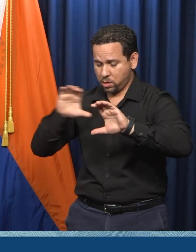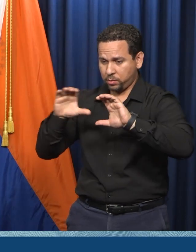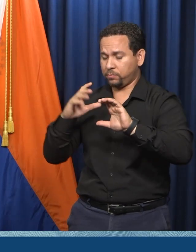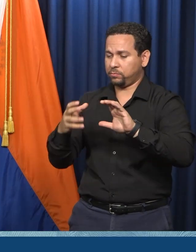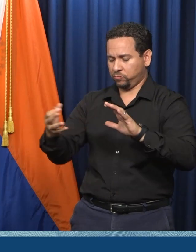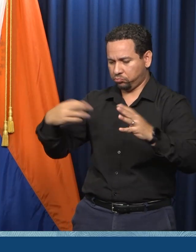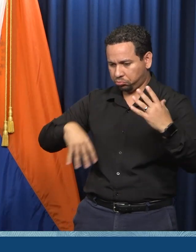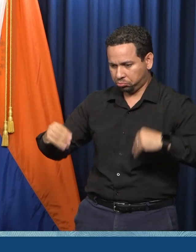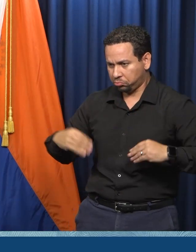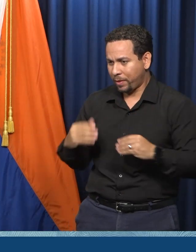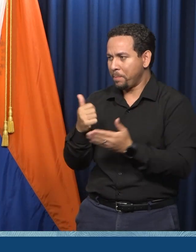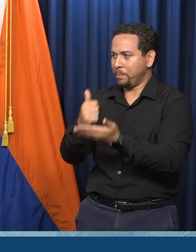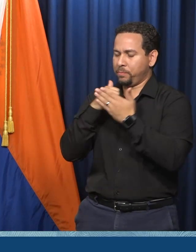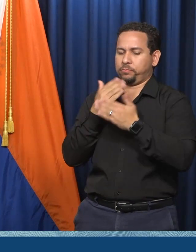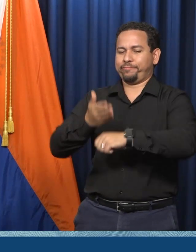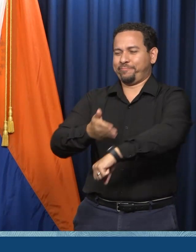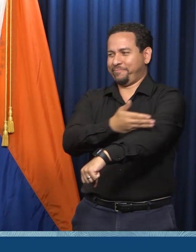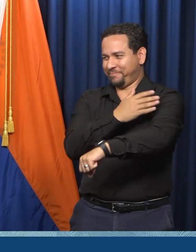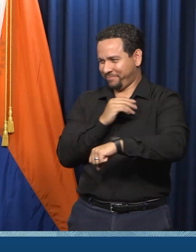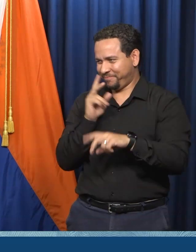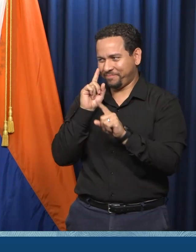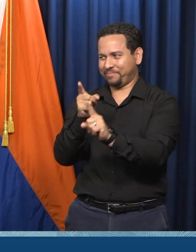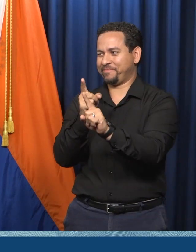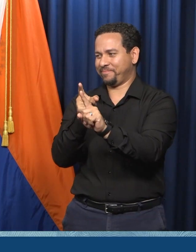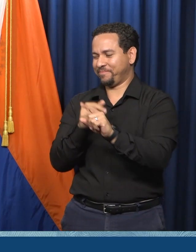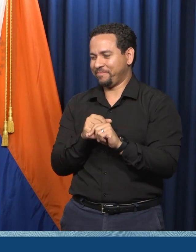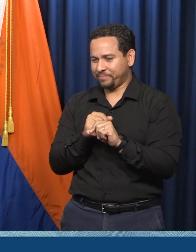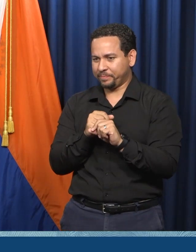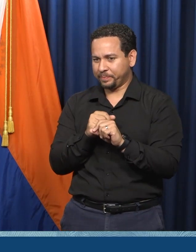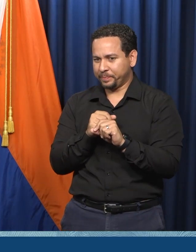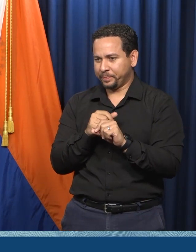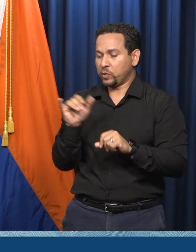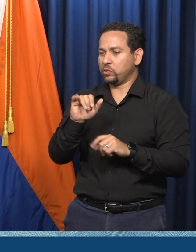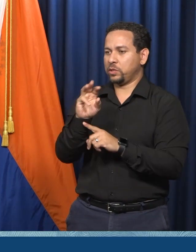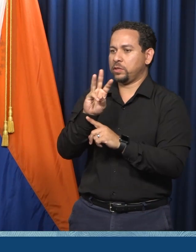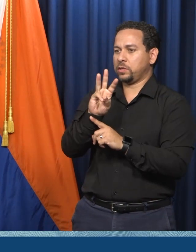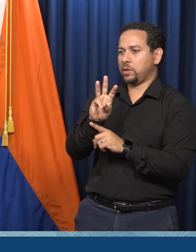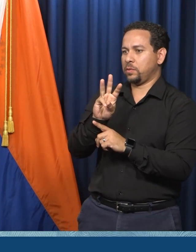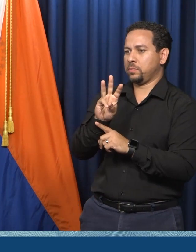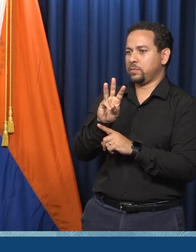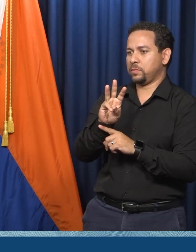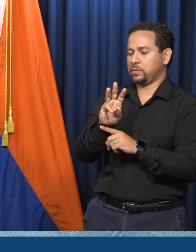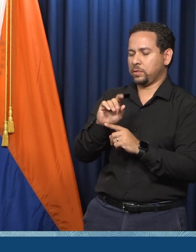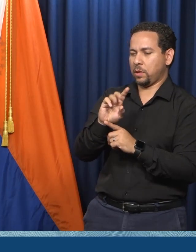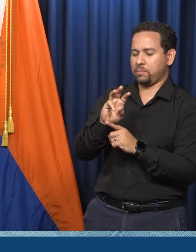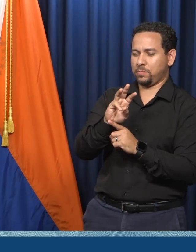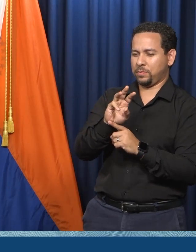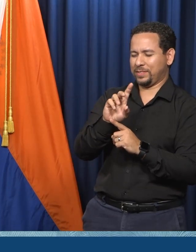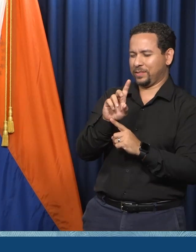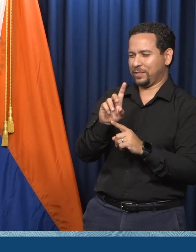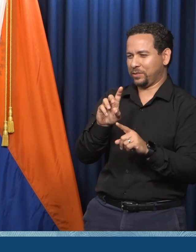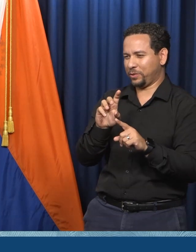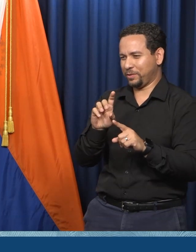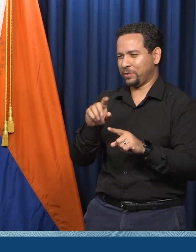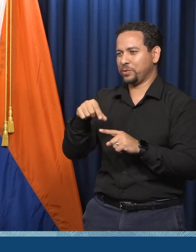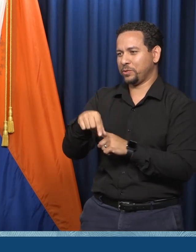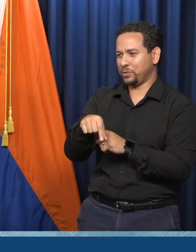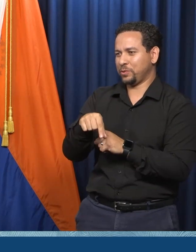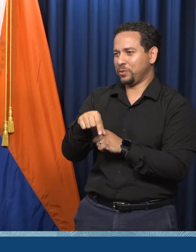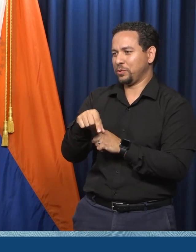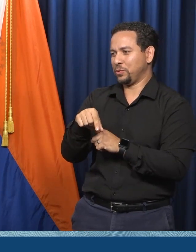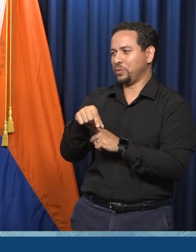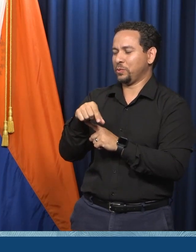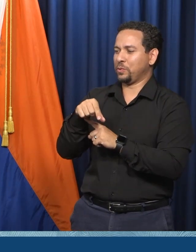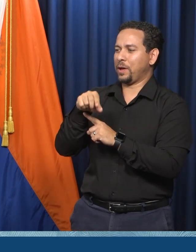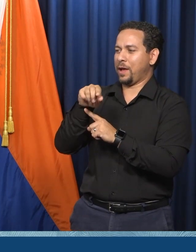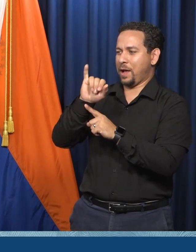that from the WQIP that have been allocated to the town of Lewisboro for these projects. So we're looking forward to this. This is